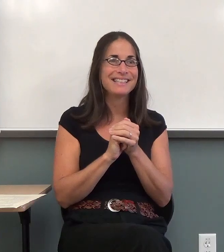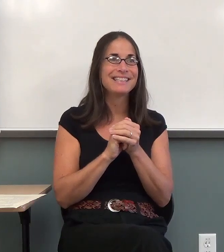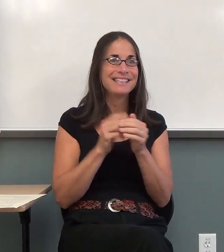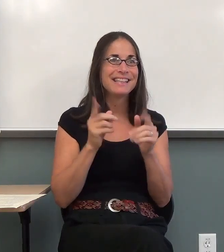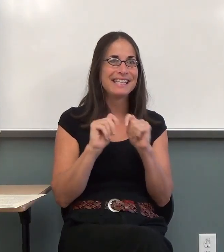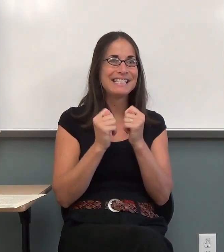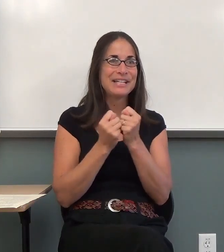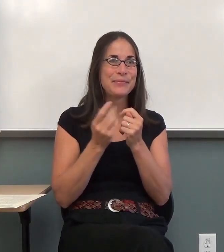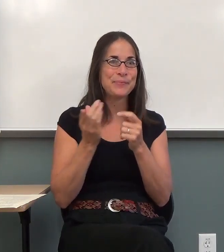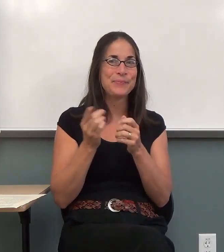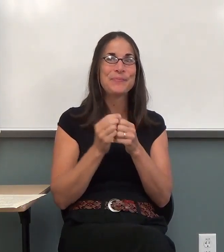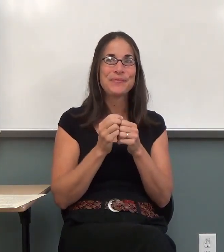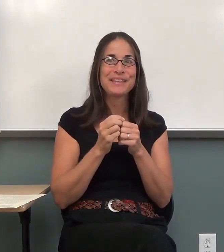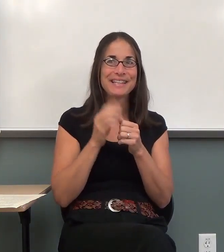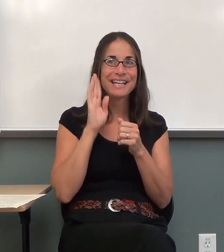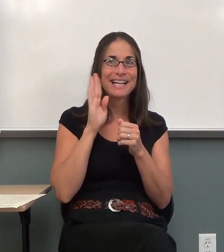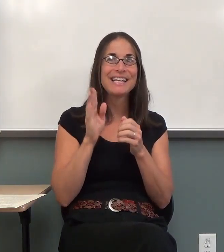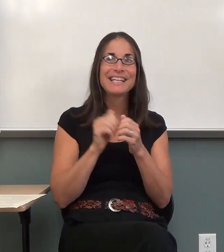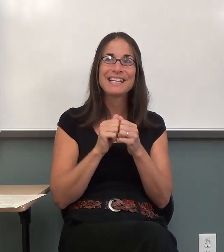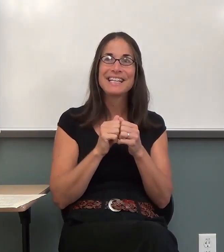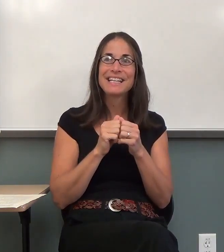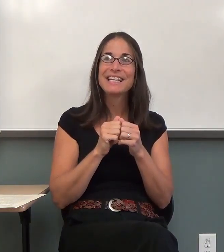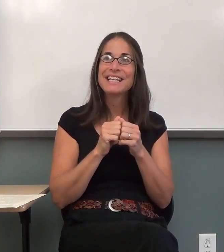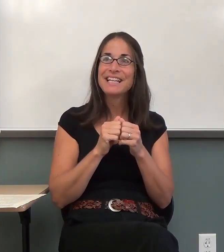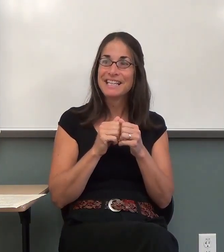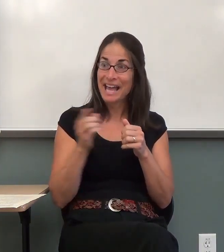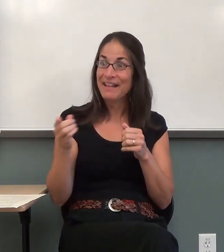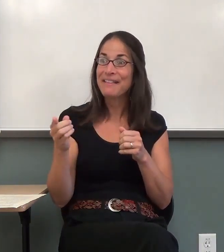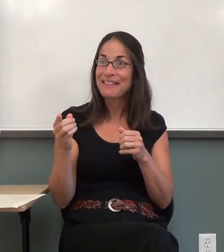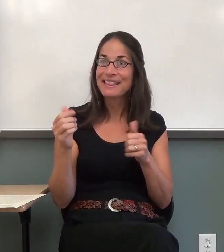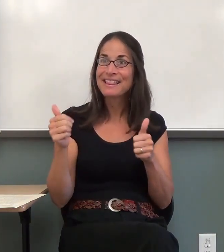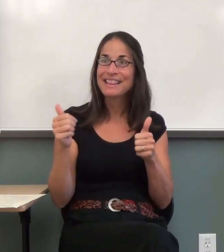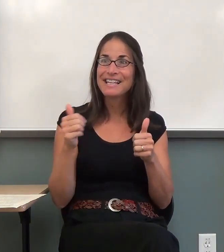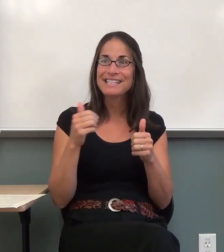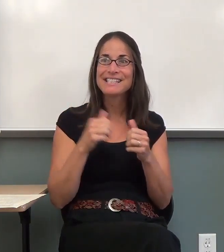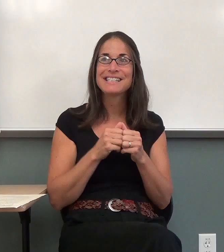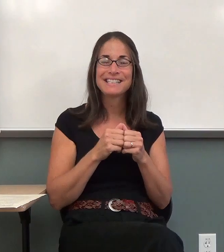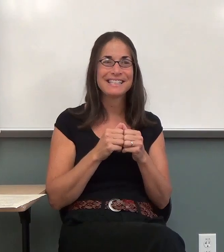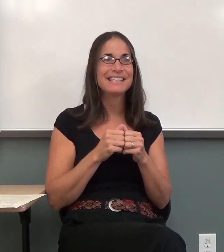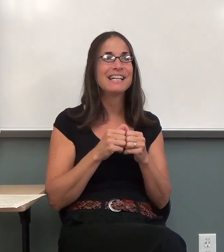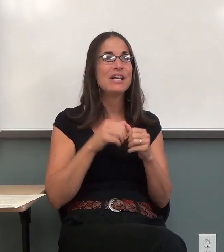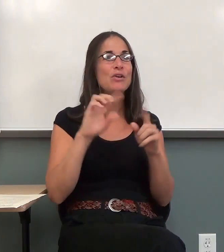distinct stages of writing. What was the first stage of writing, Sebastian?